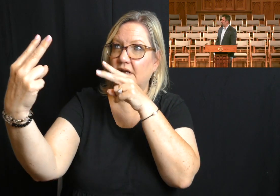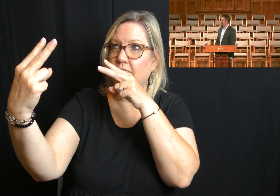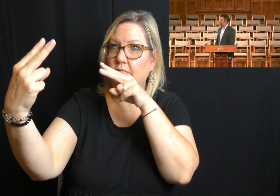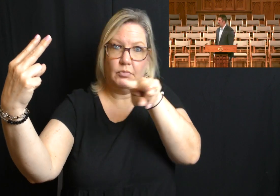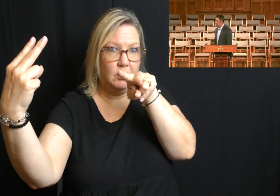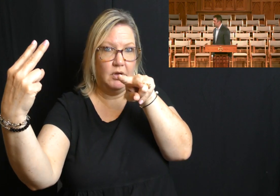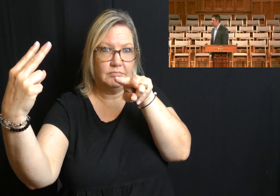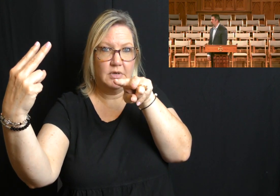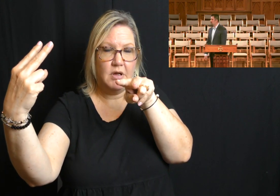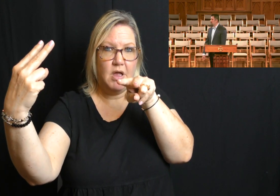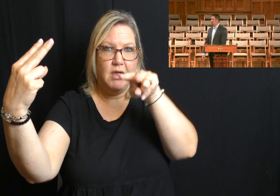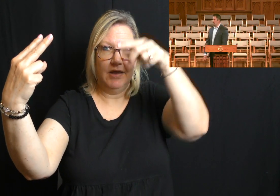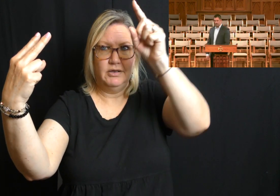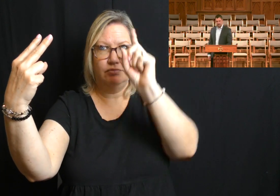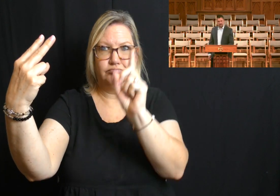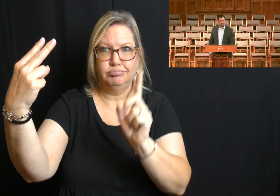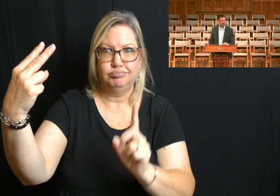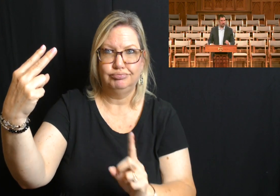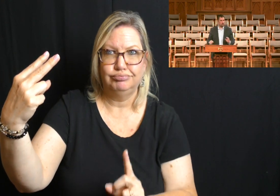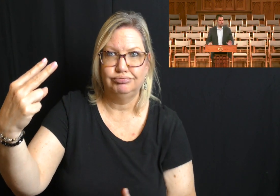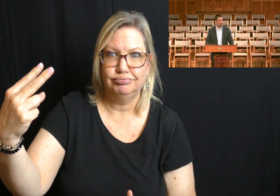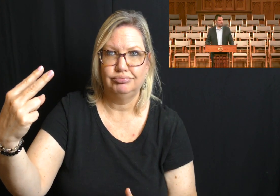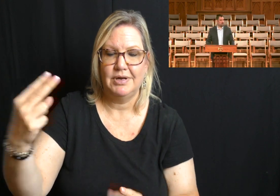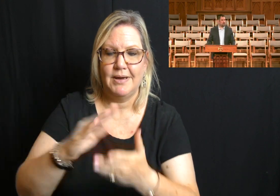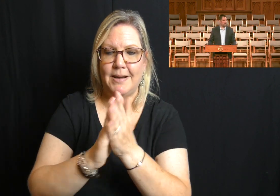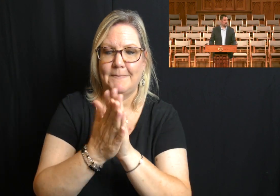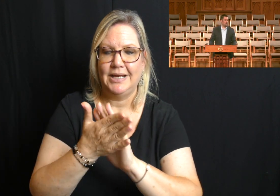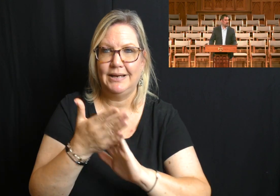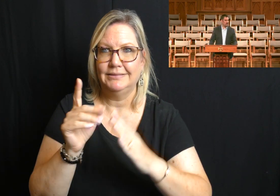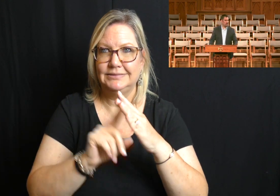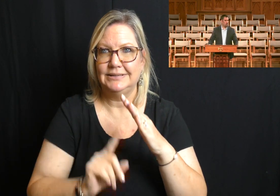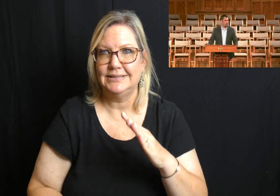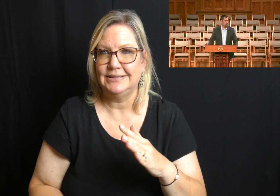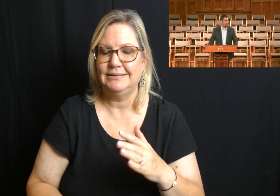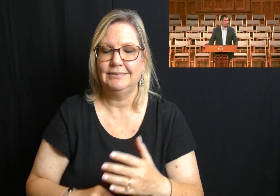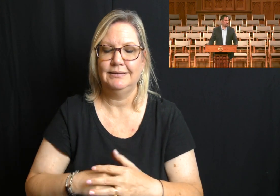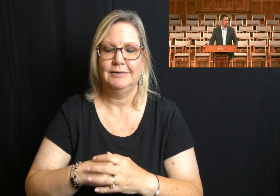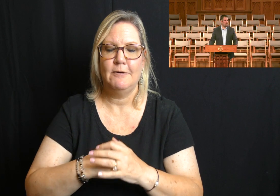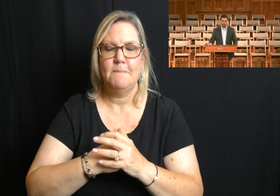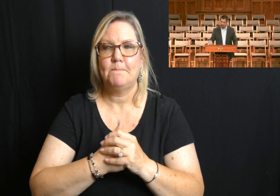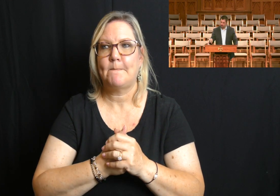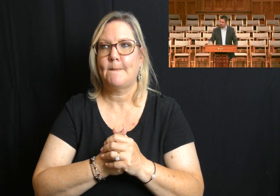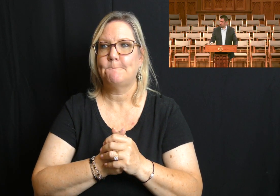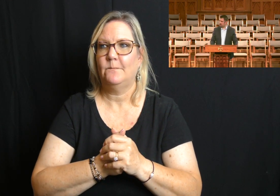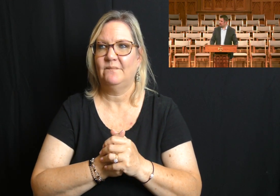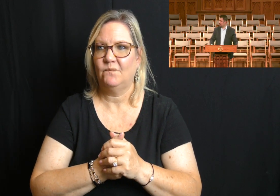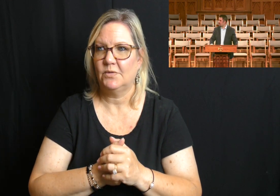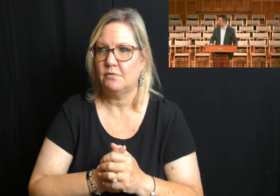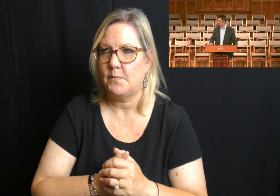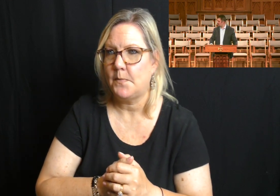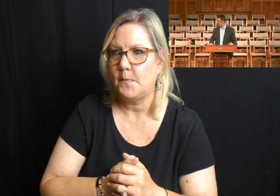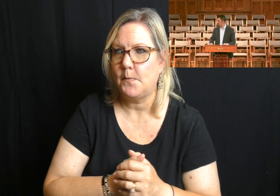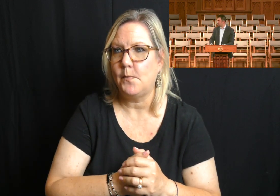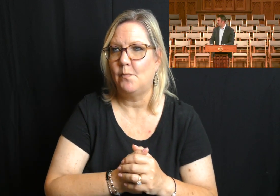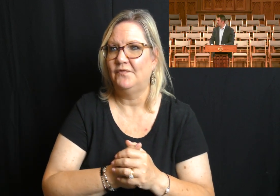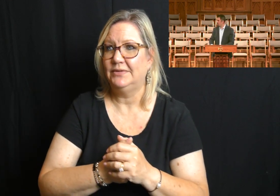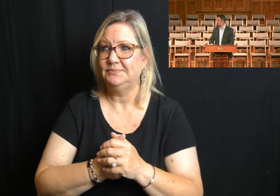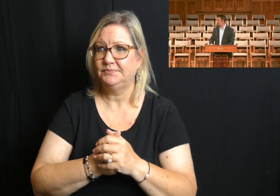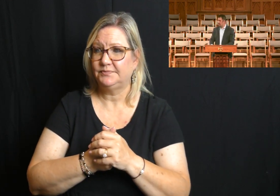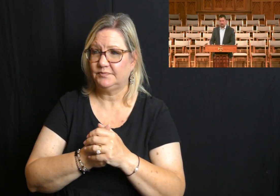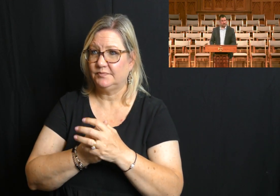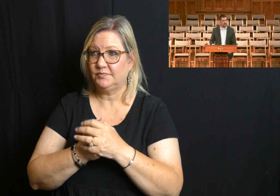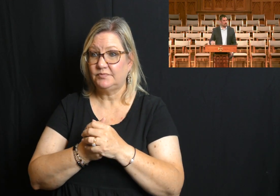all about don't be afraid. And then I decide to do my Bible study, and I open my scripture, and the first scripture that came out, I was like, don't be